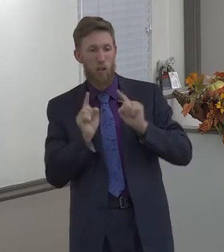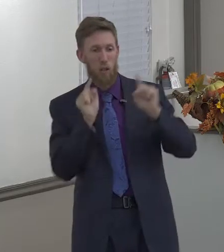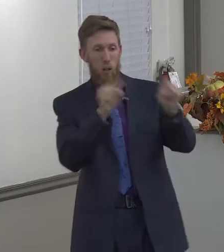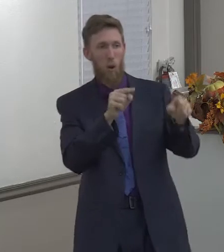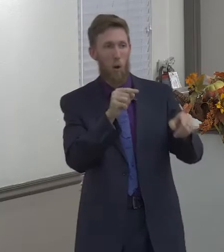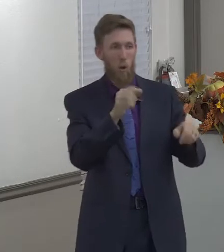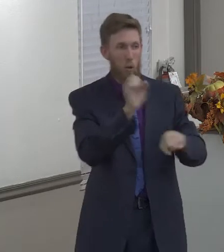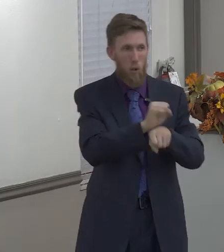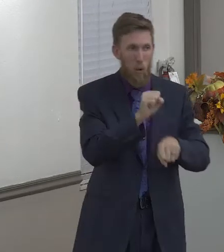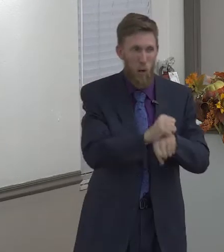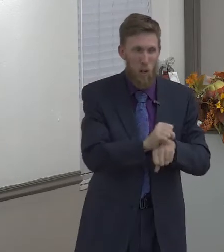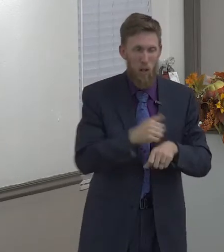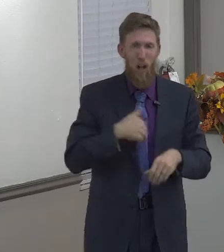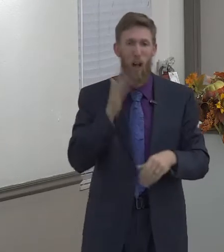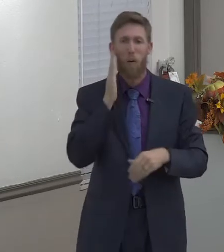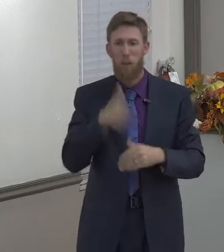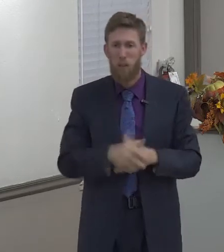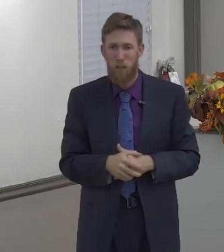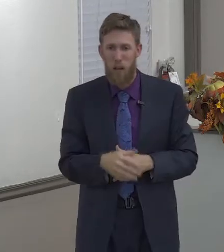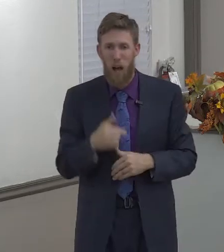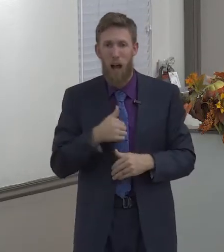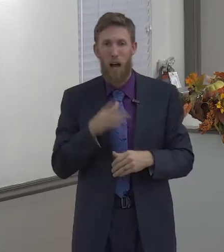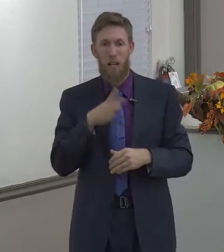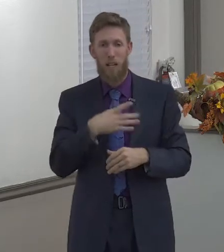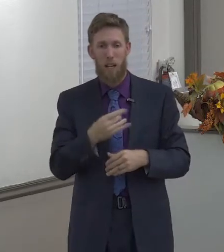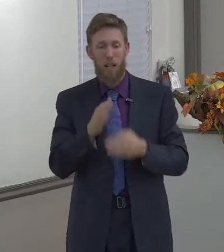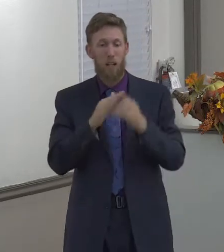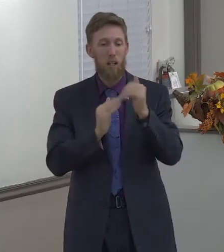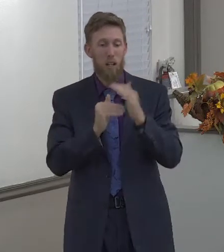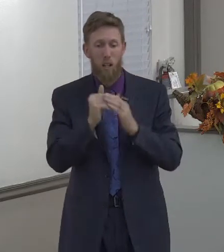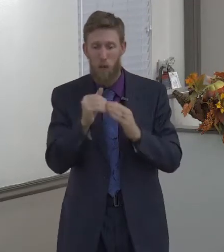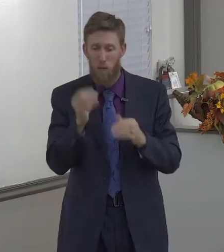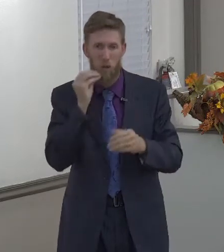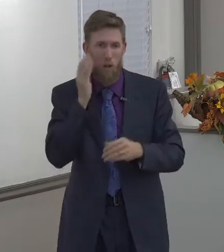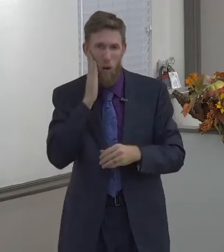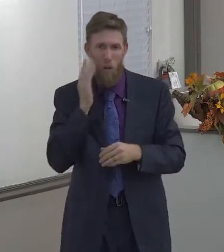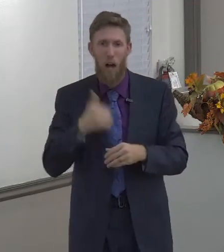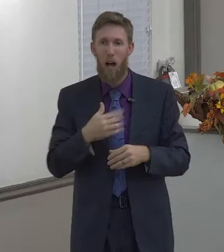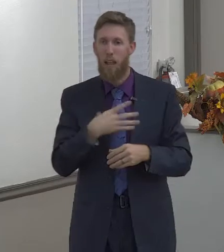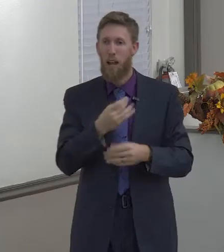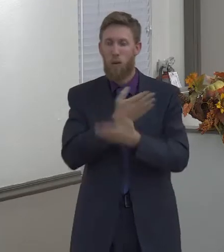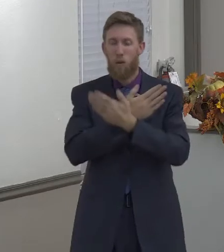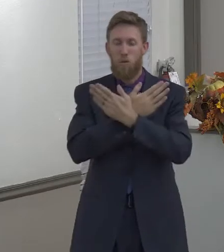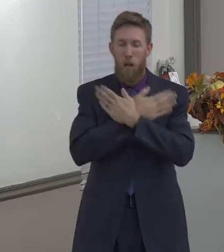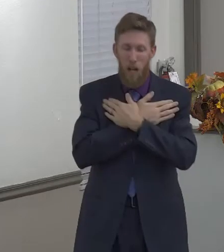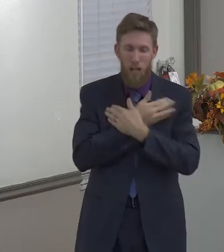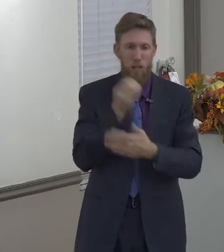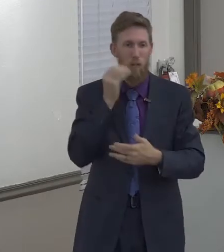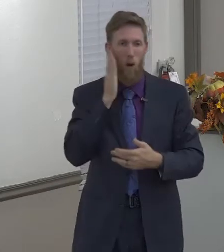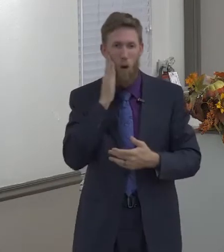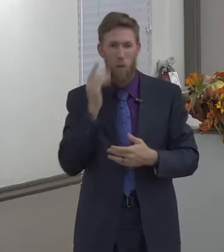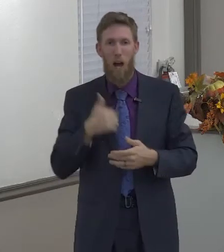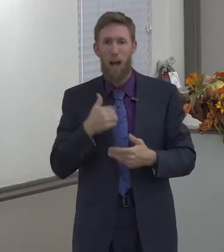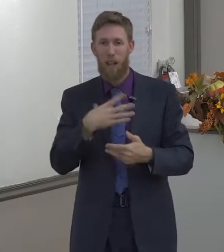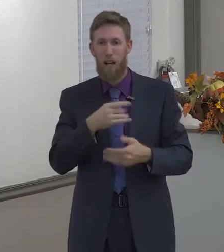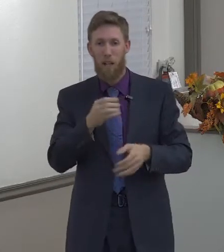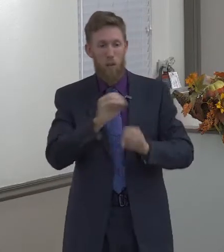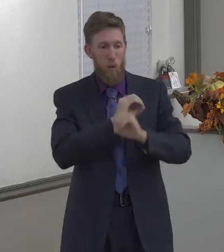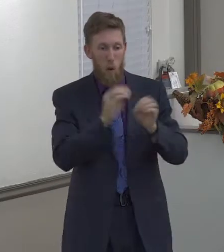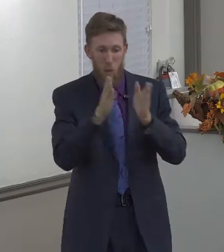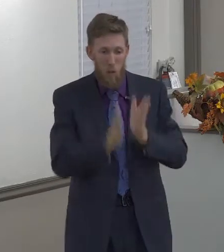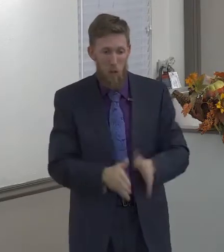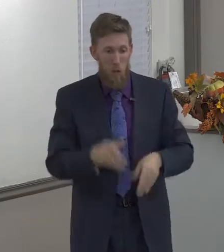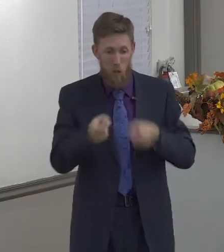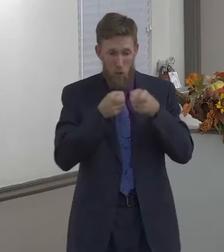my home. No one can kick me out of it. I just like being at home. This metaphor helps us